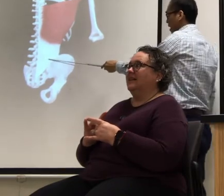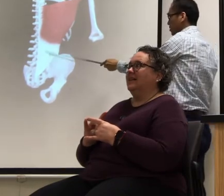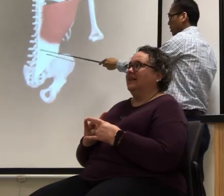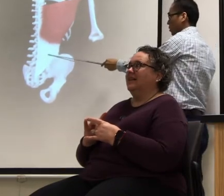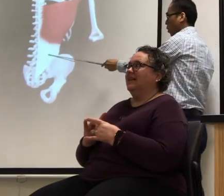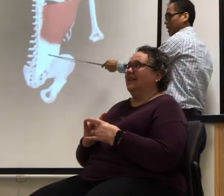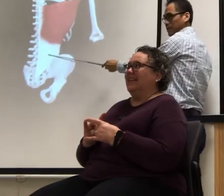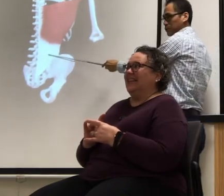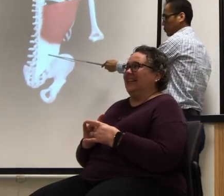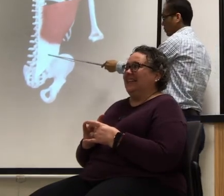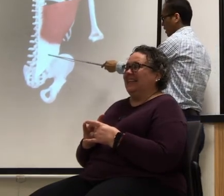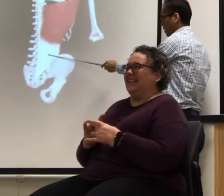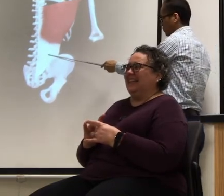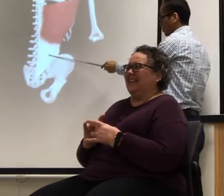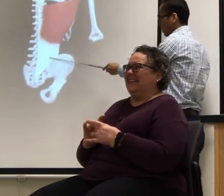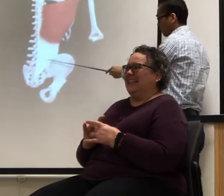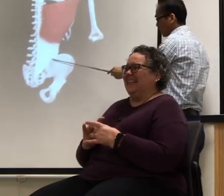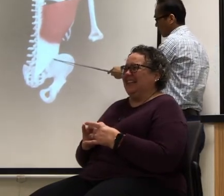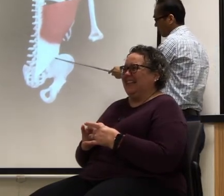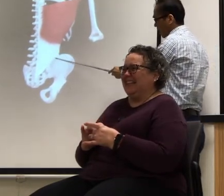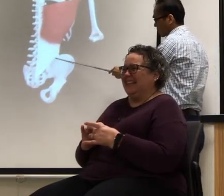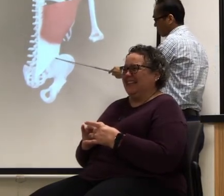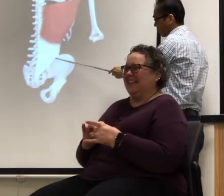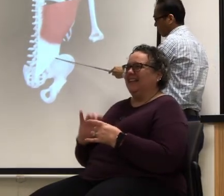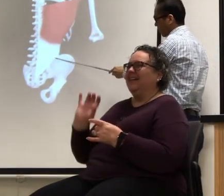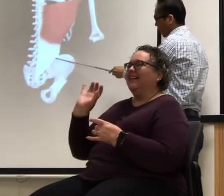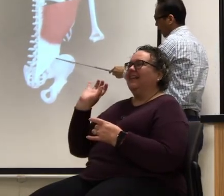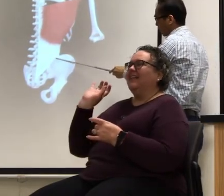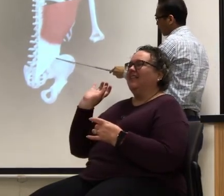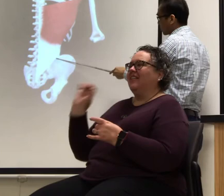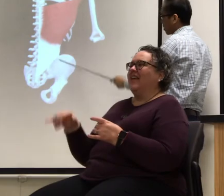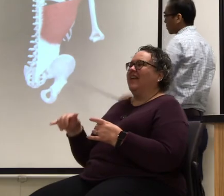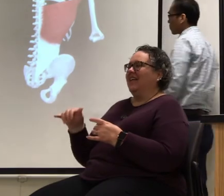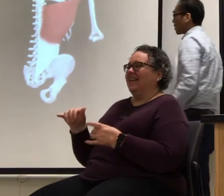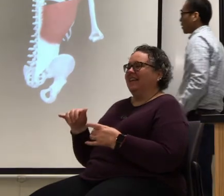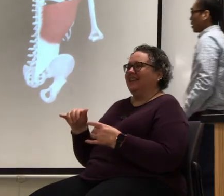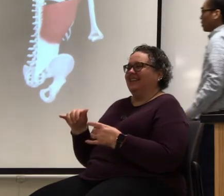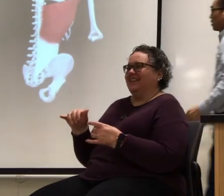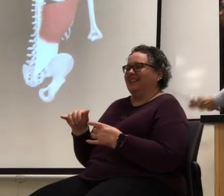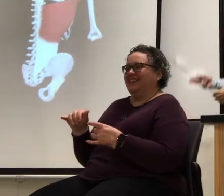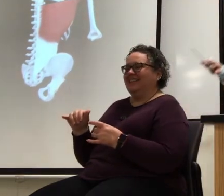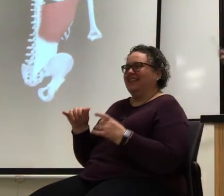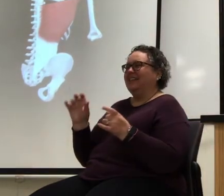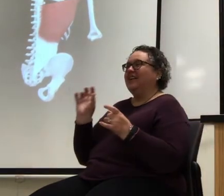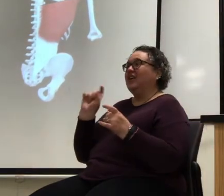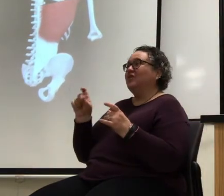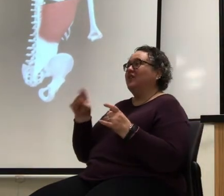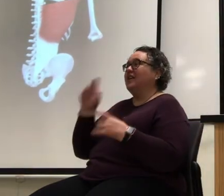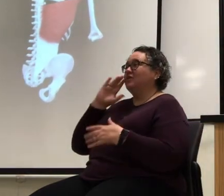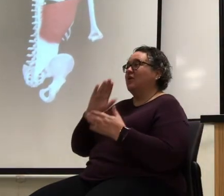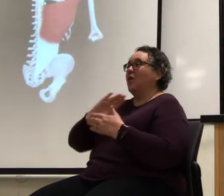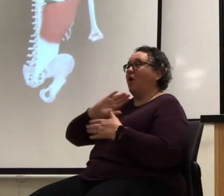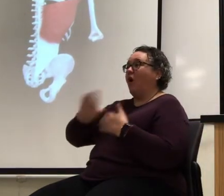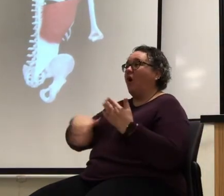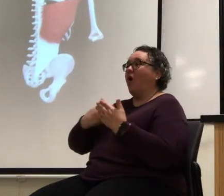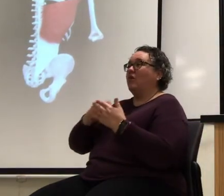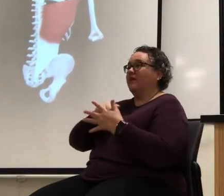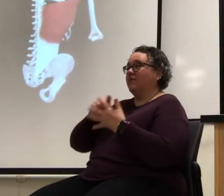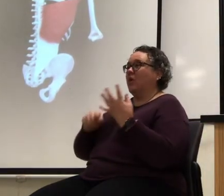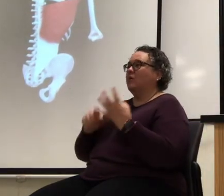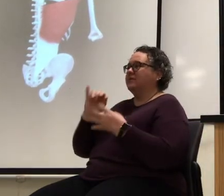thoracolumbar fascia, the white tissue, connective tissue there, and it even has a part of the iliac crest there. You need to know all of those as